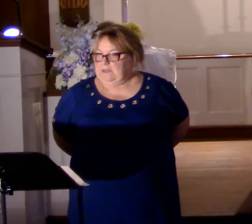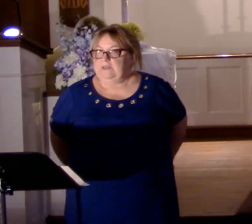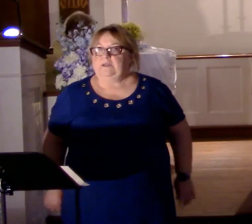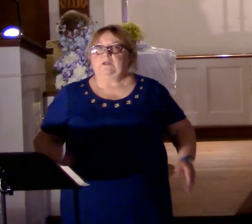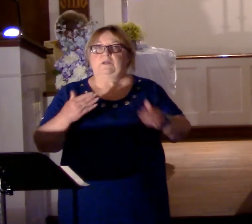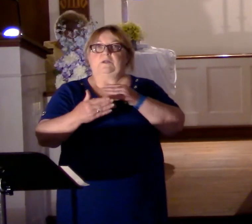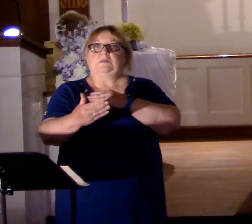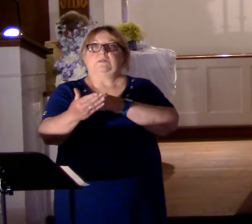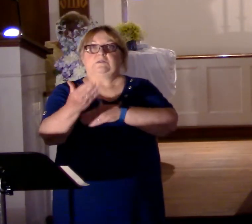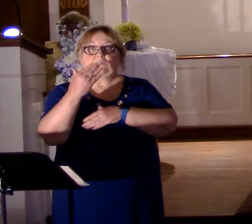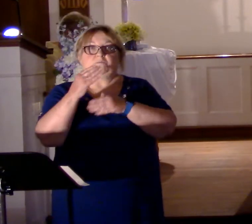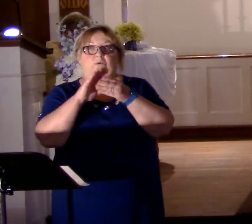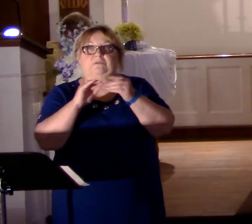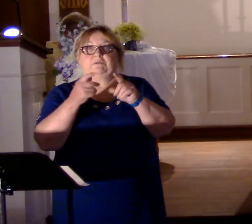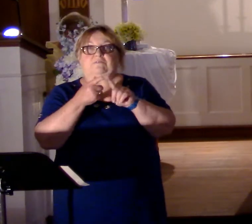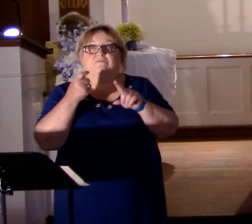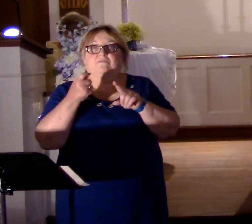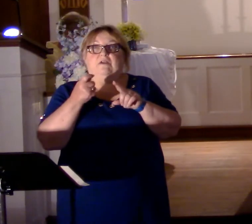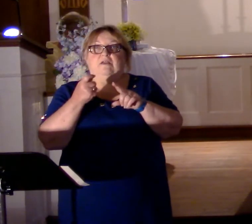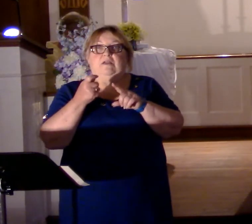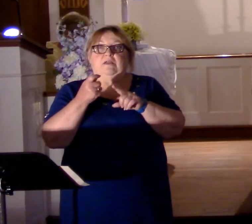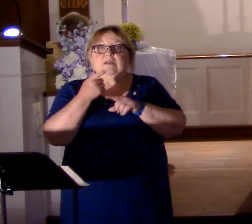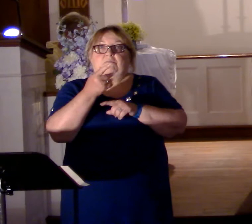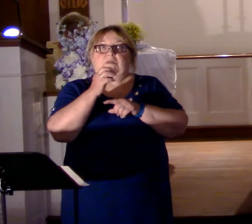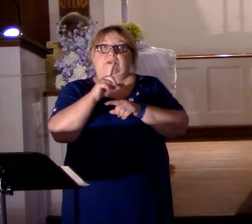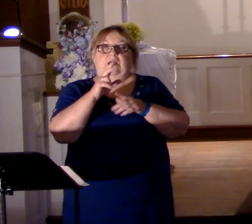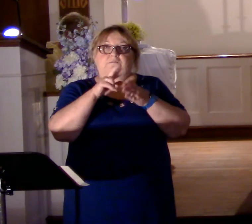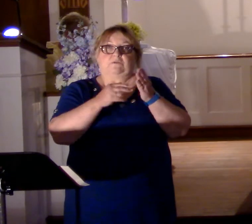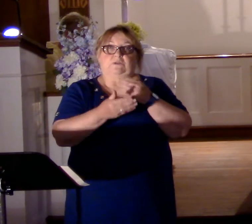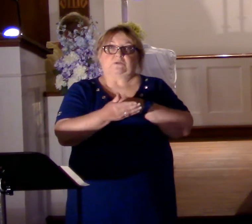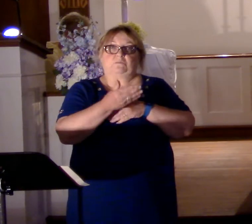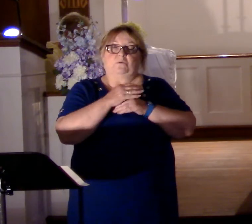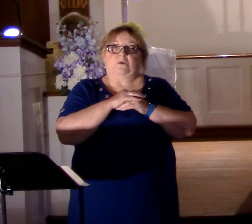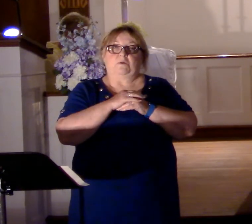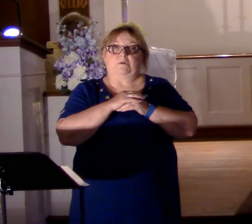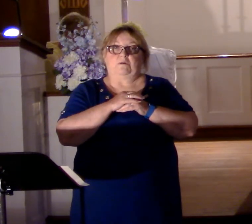The morning's message comes right out of the gospel reading this morning,